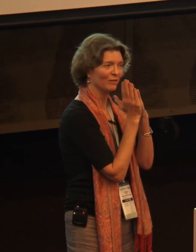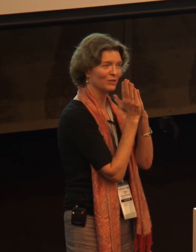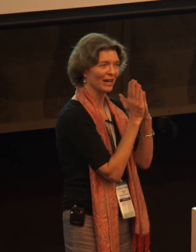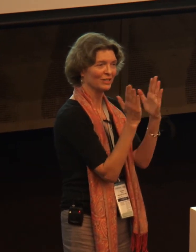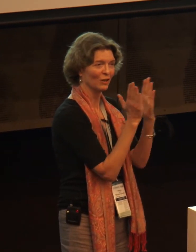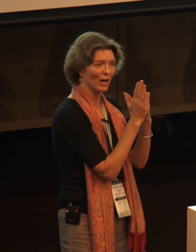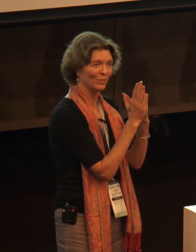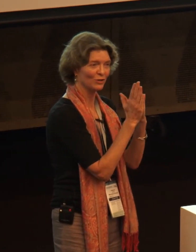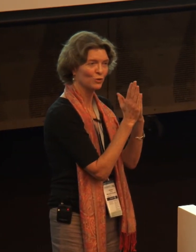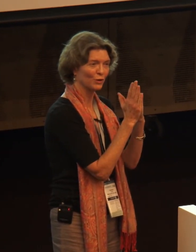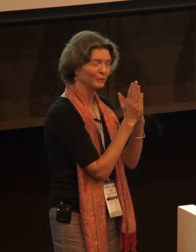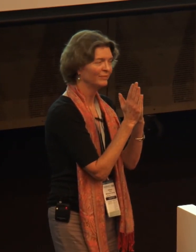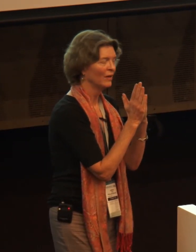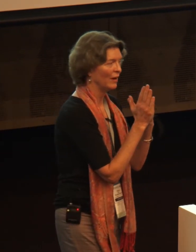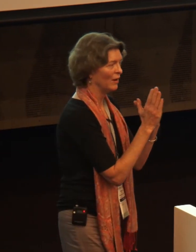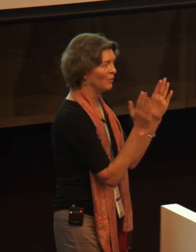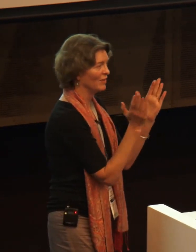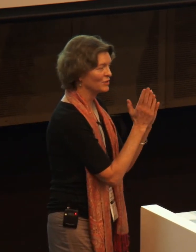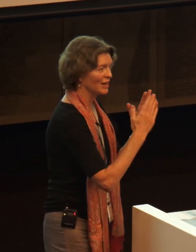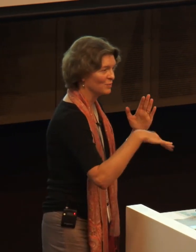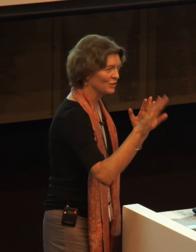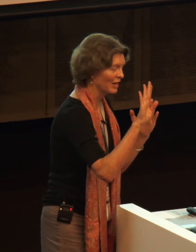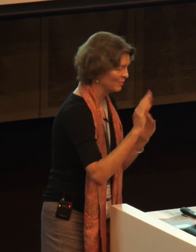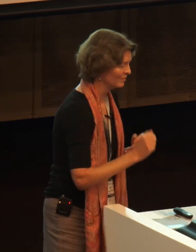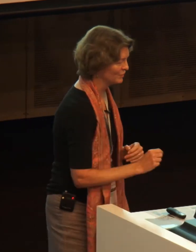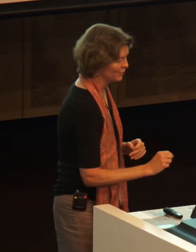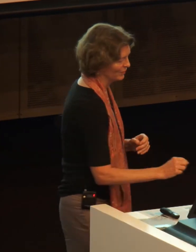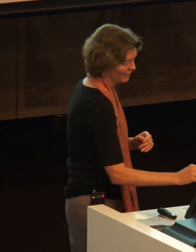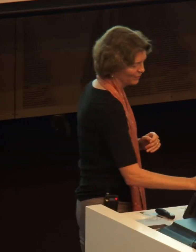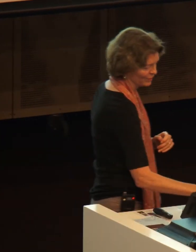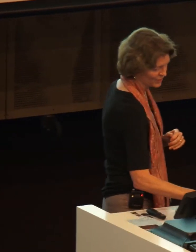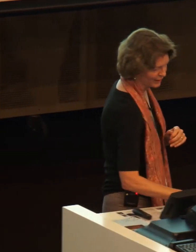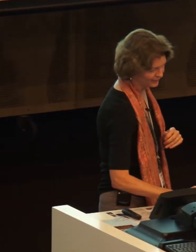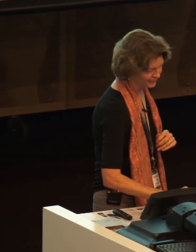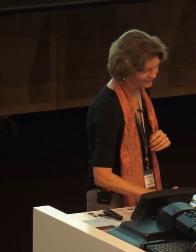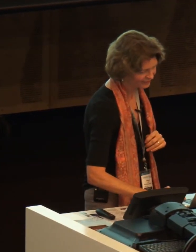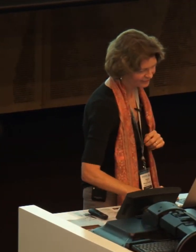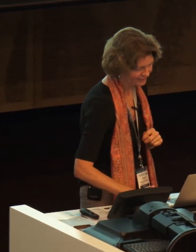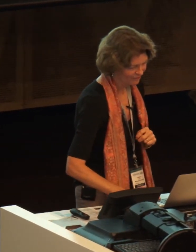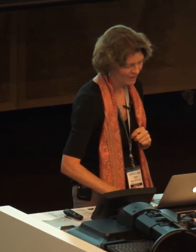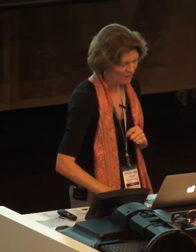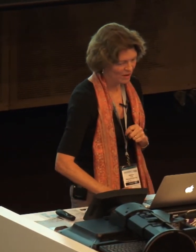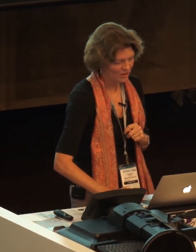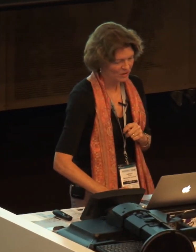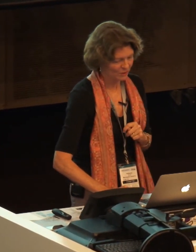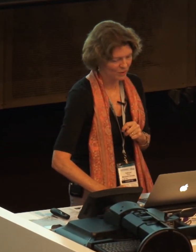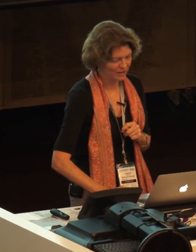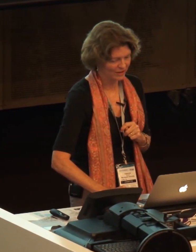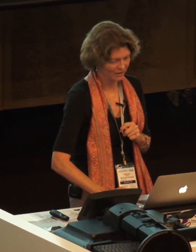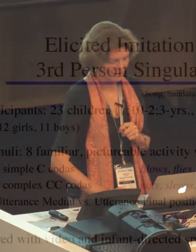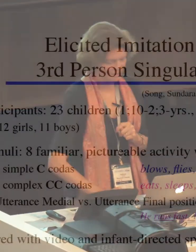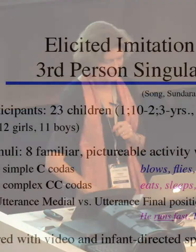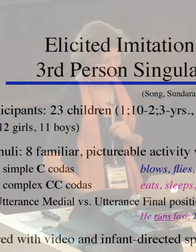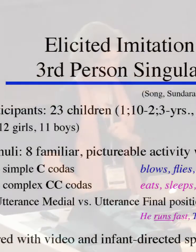these morphemes are actually quite a bit shorter, and there's not as much time to produce there. So we